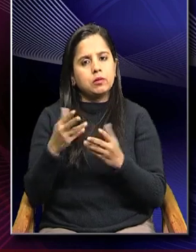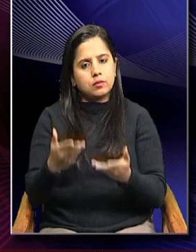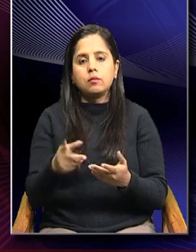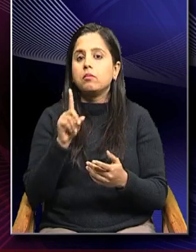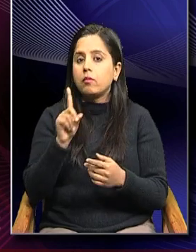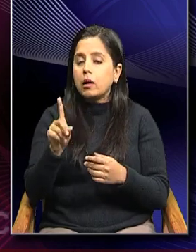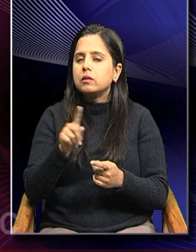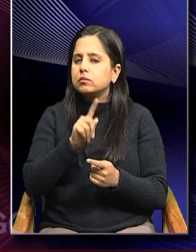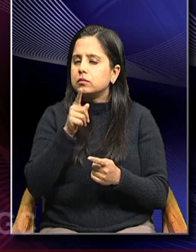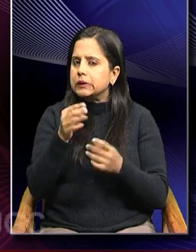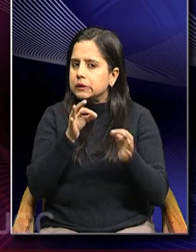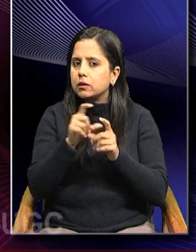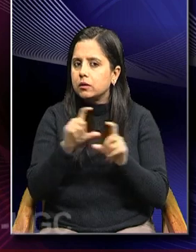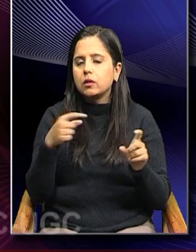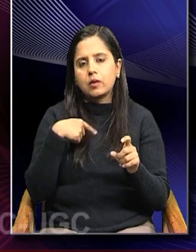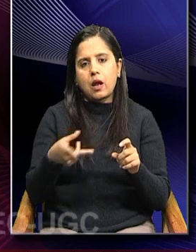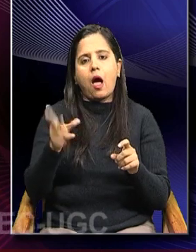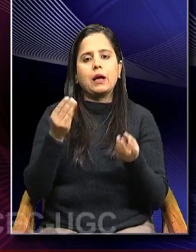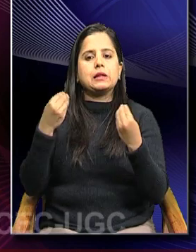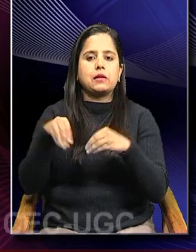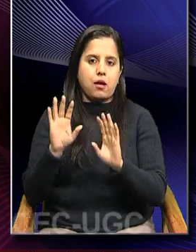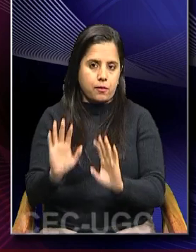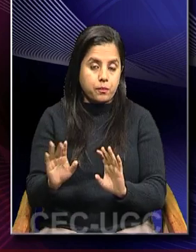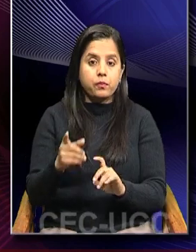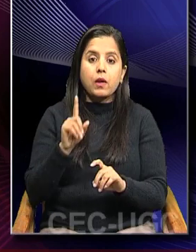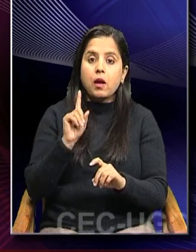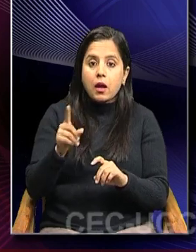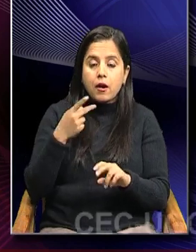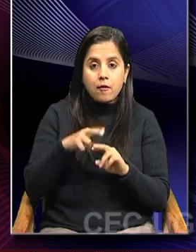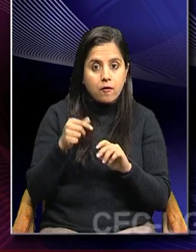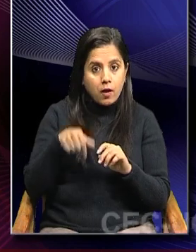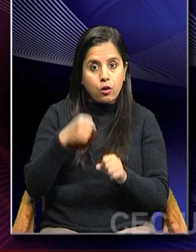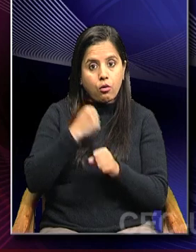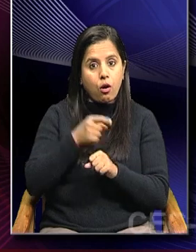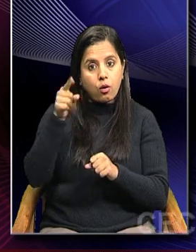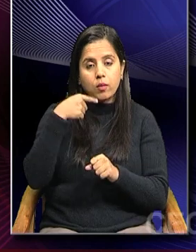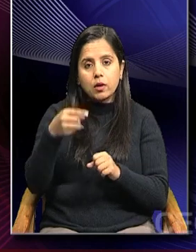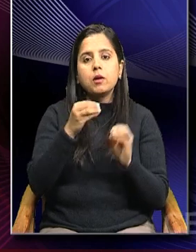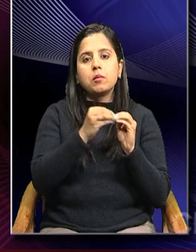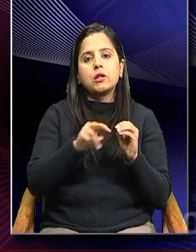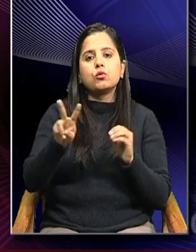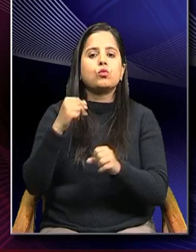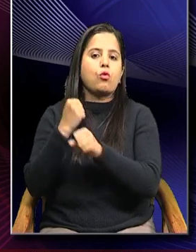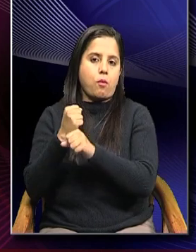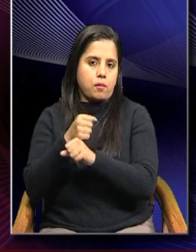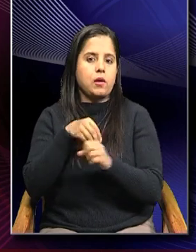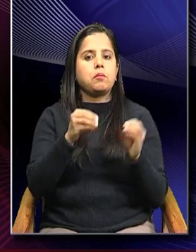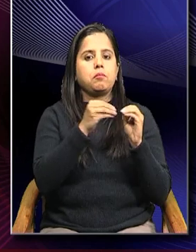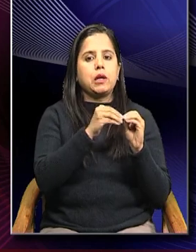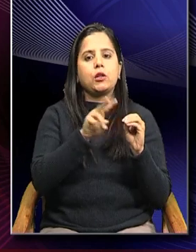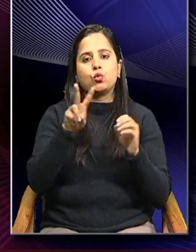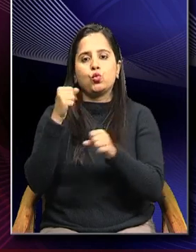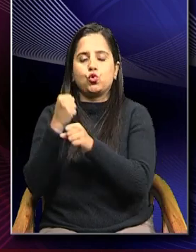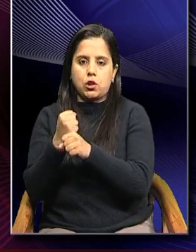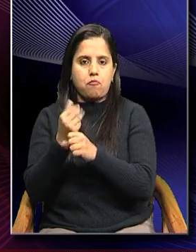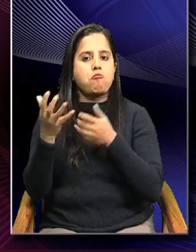be very specific, we are going to sell it to resellers. If we are going to deal with the government, we call it business to government, that is B2G